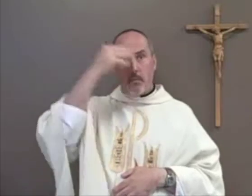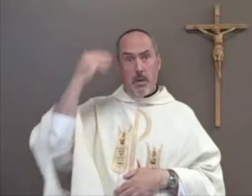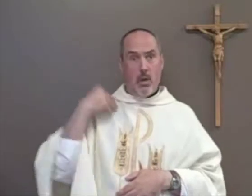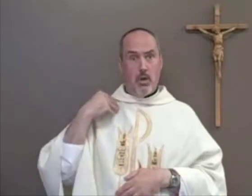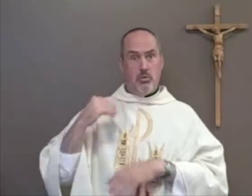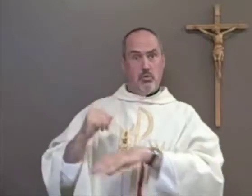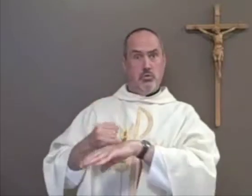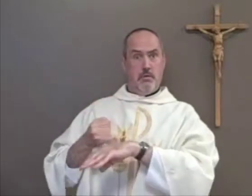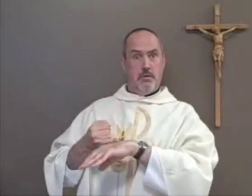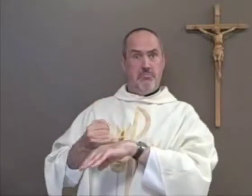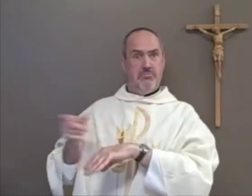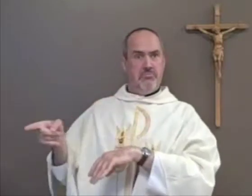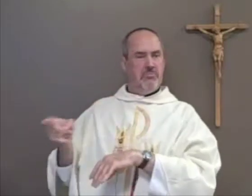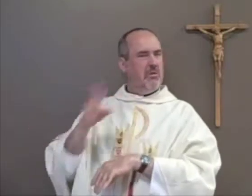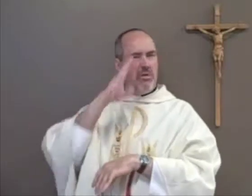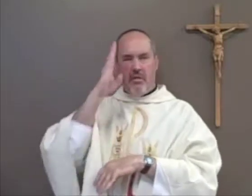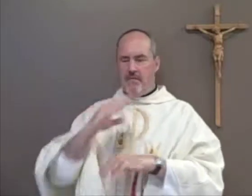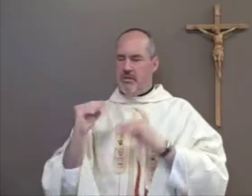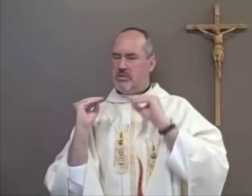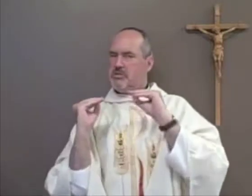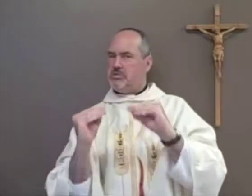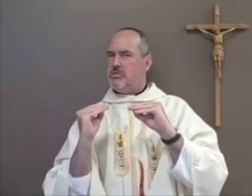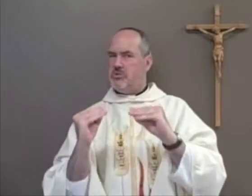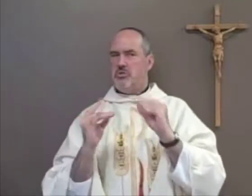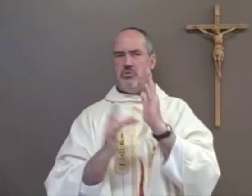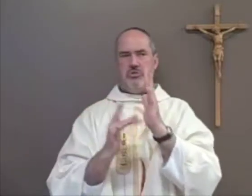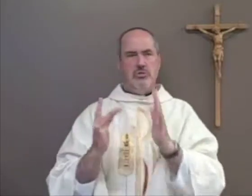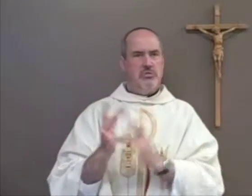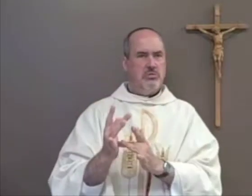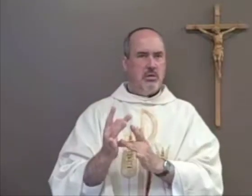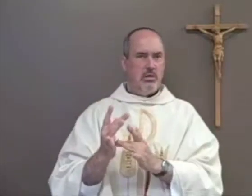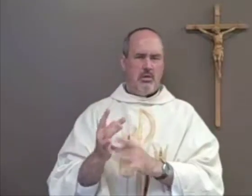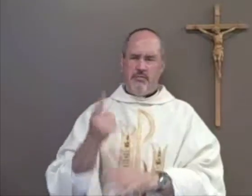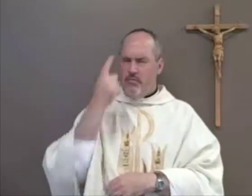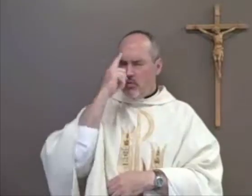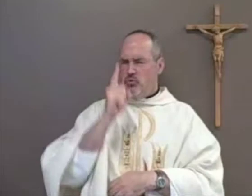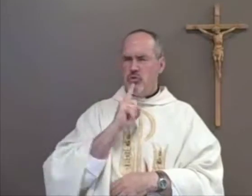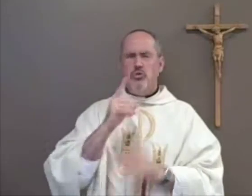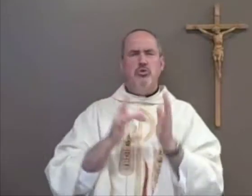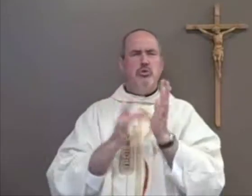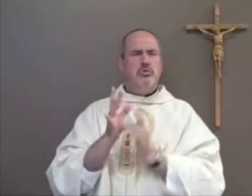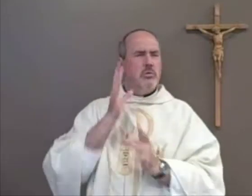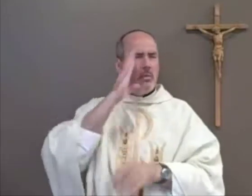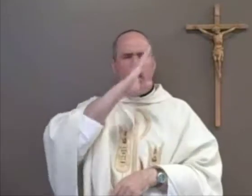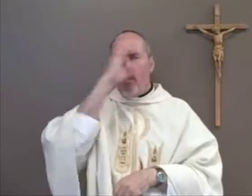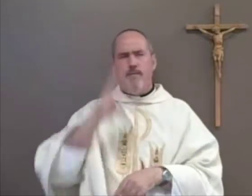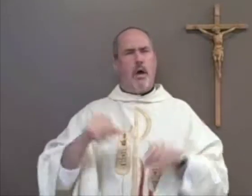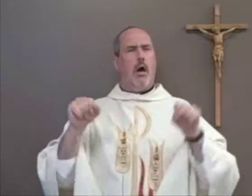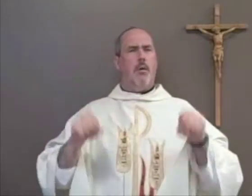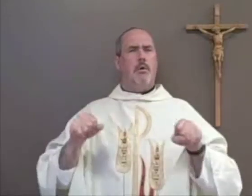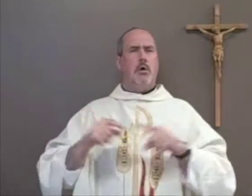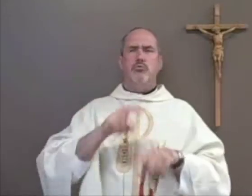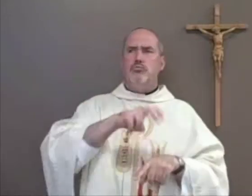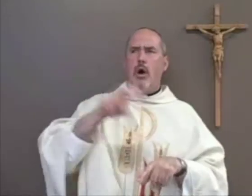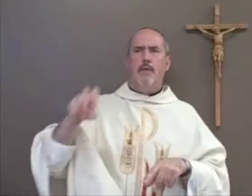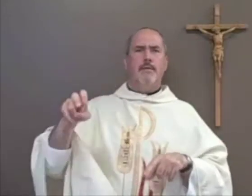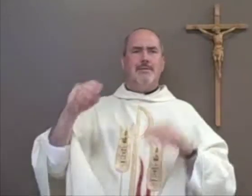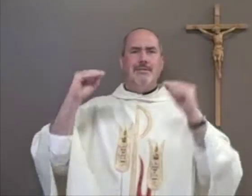If Mary and Joseph had never been that devout and never taught him the way they did, then Jesus surely wouldn't have been able to